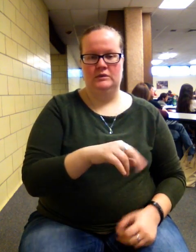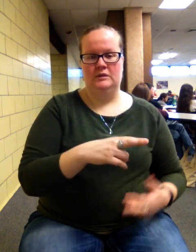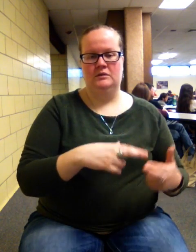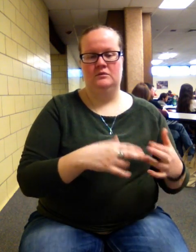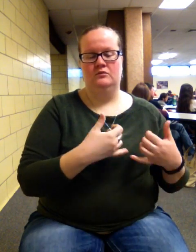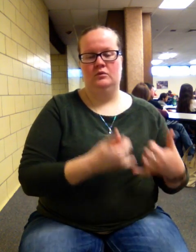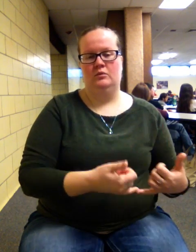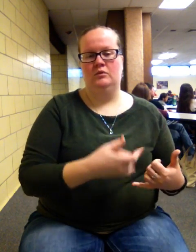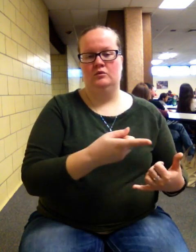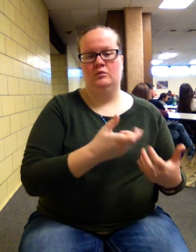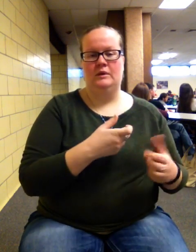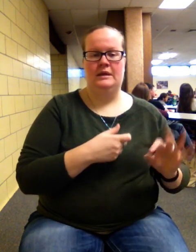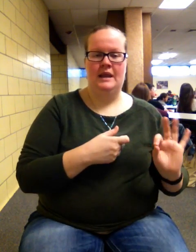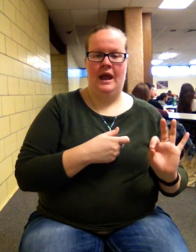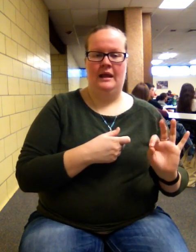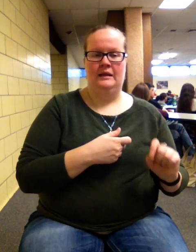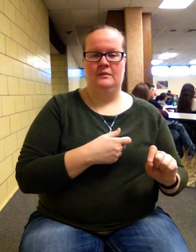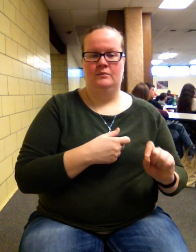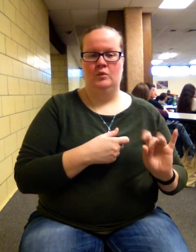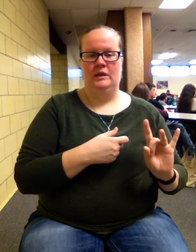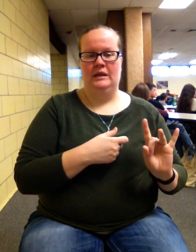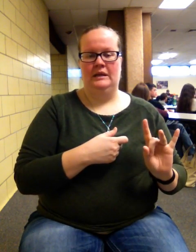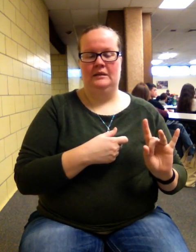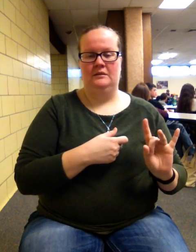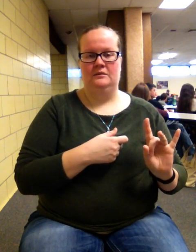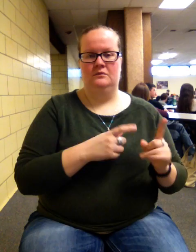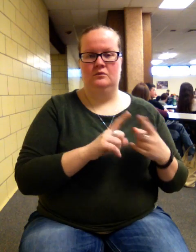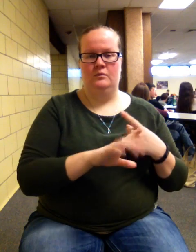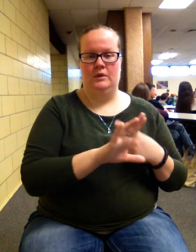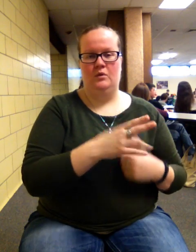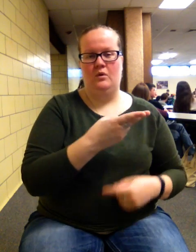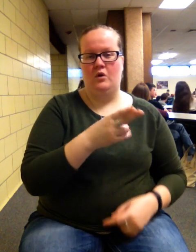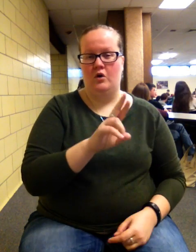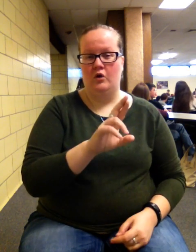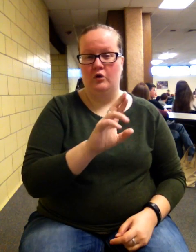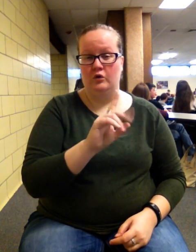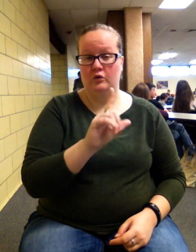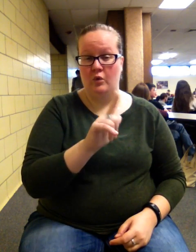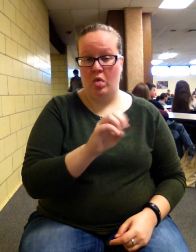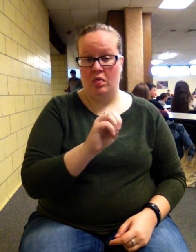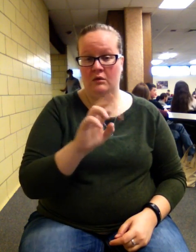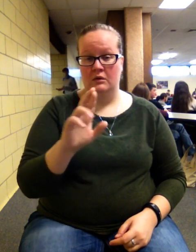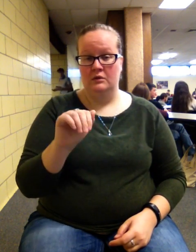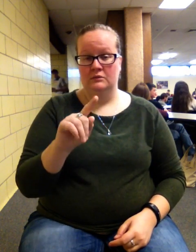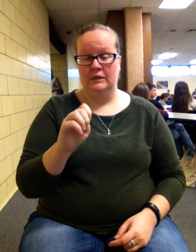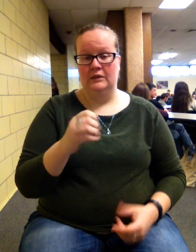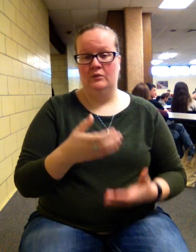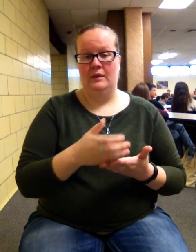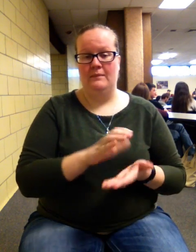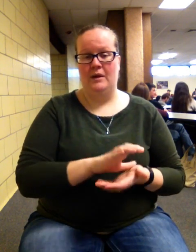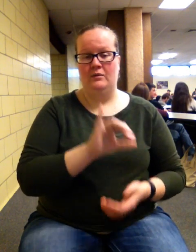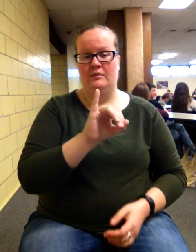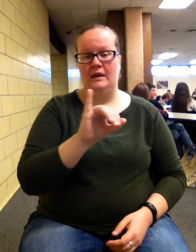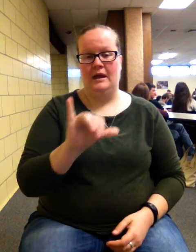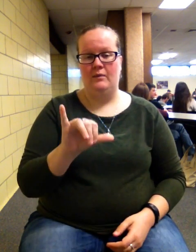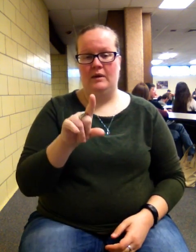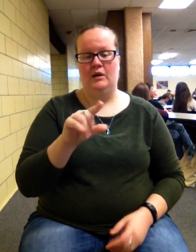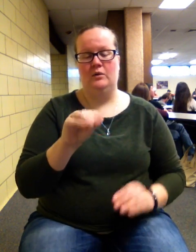want 9.8 to be the hurdle rate, or the amount, the IY, that you would put in a calculator